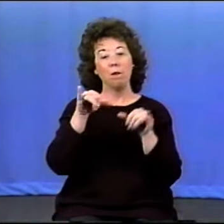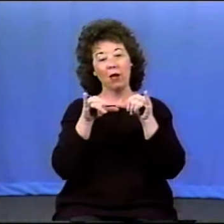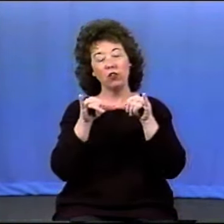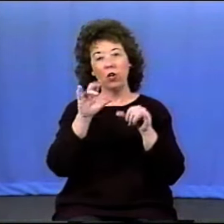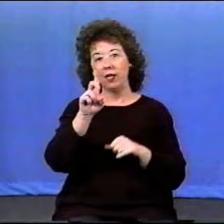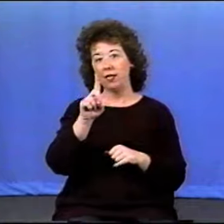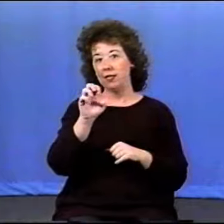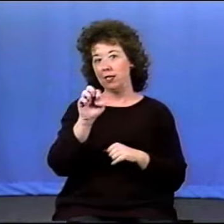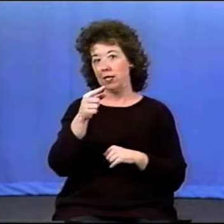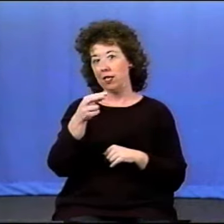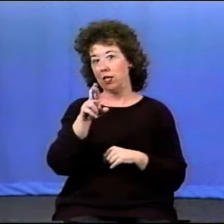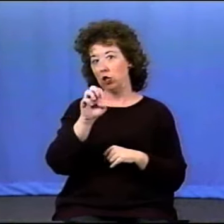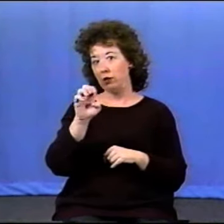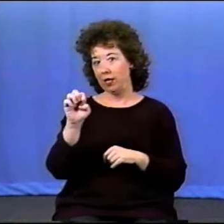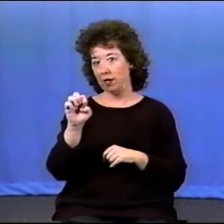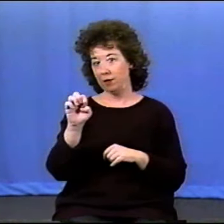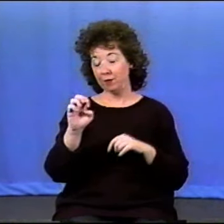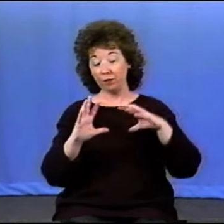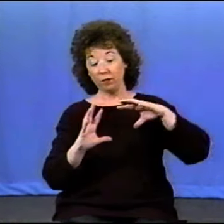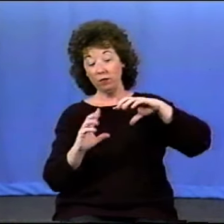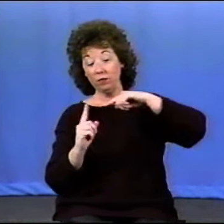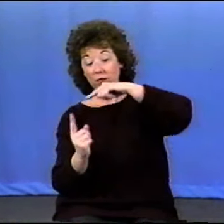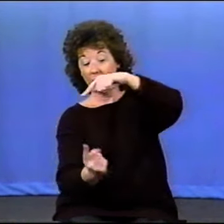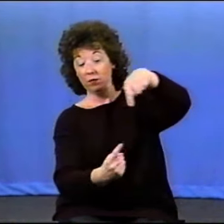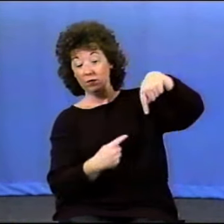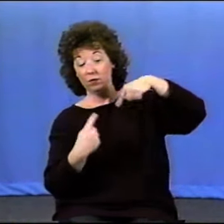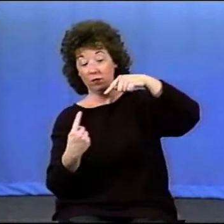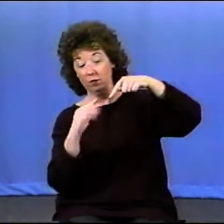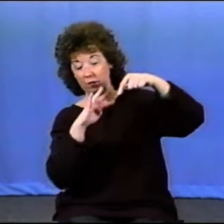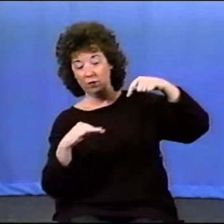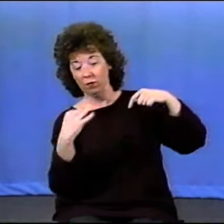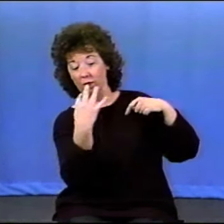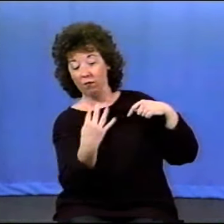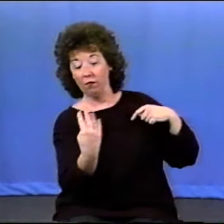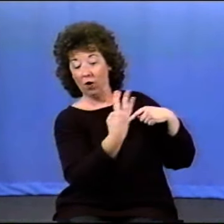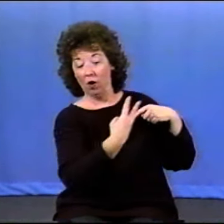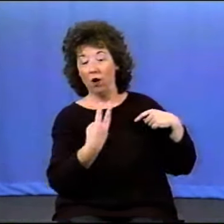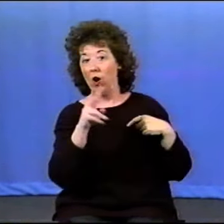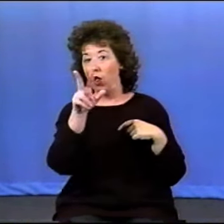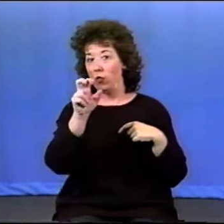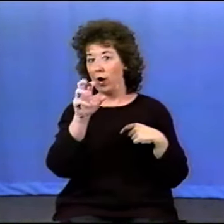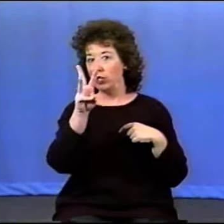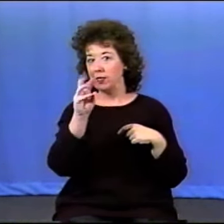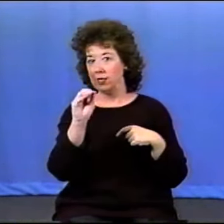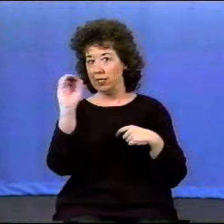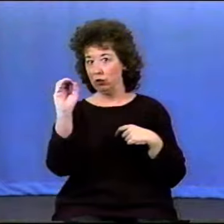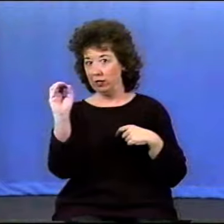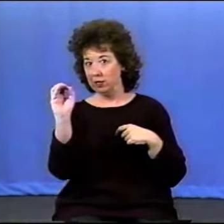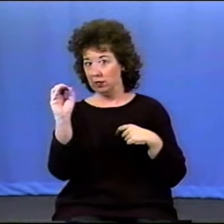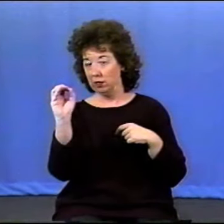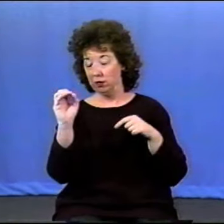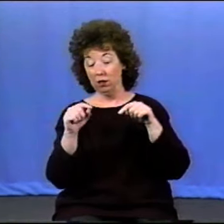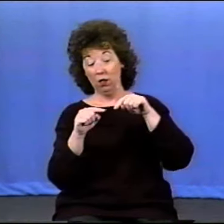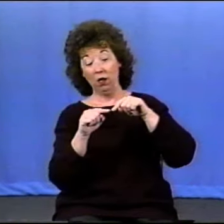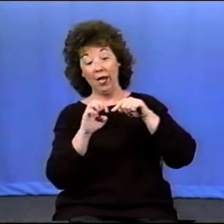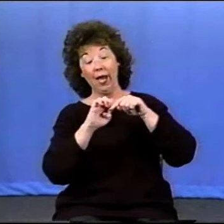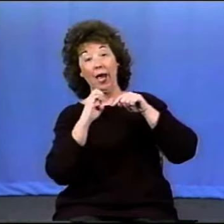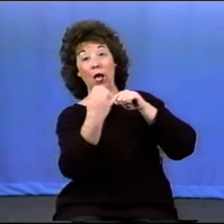360 degrees to go around a circle. The distance from the equator to the pole is 90 degrees, and so